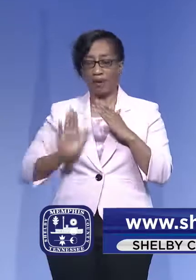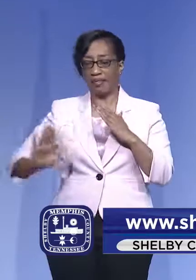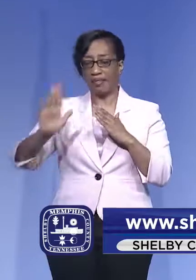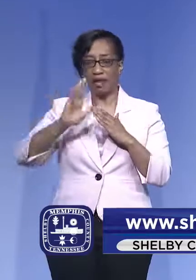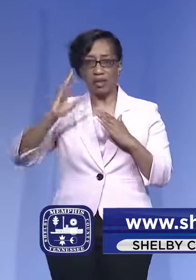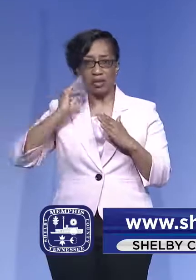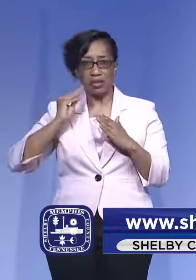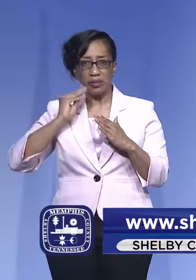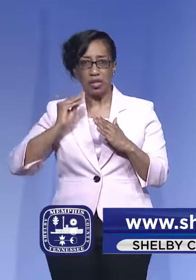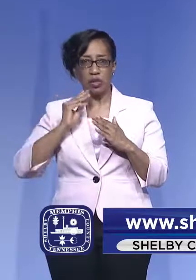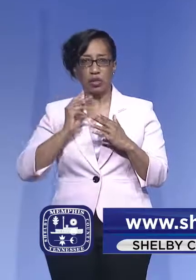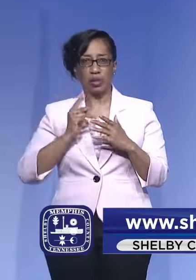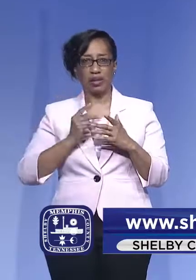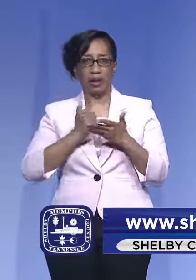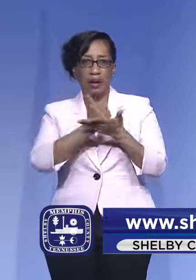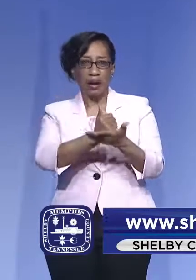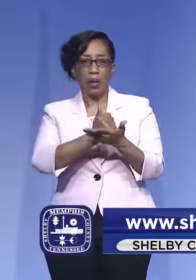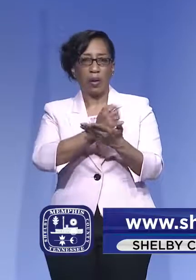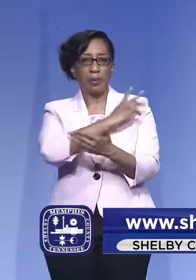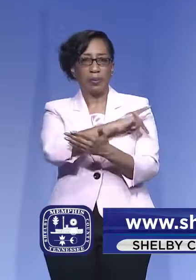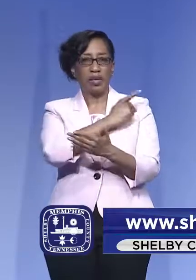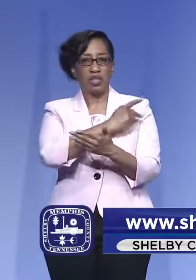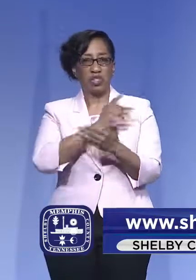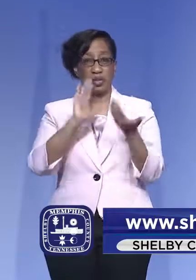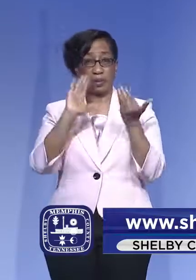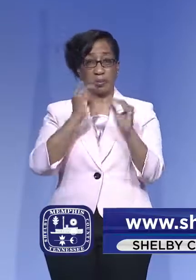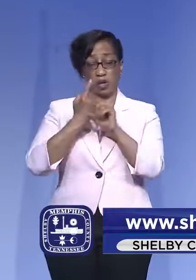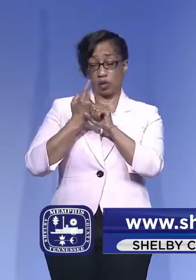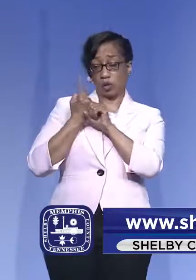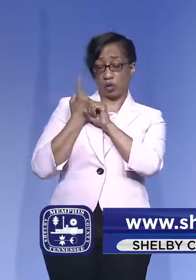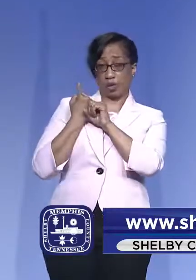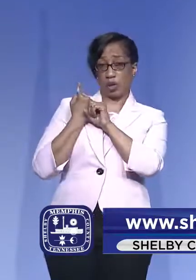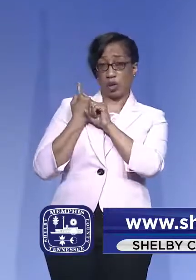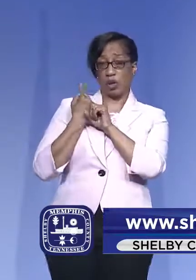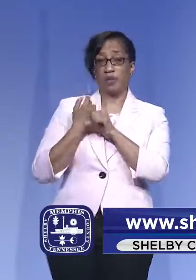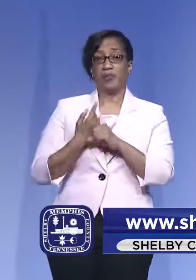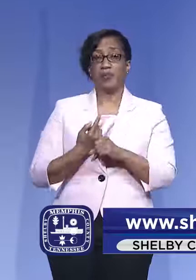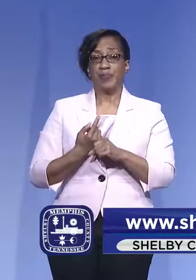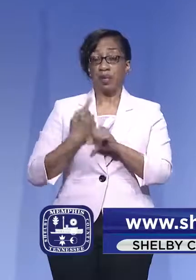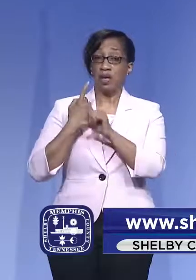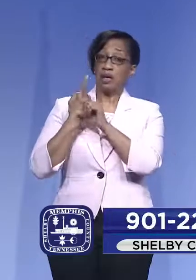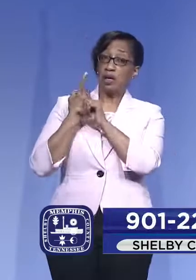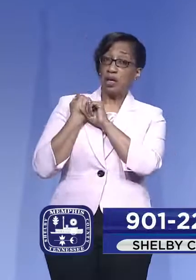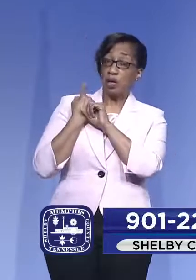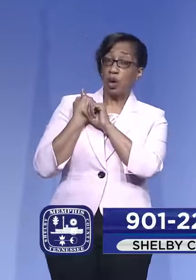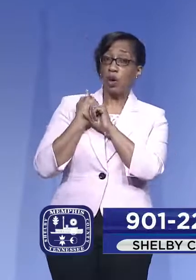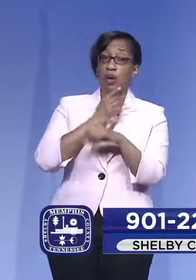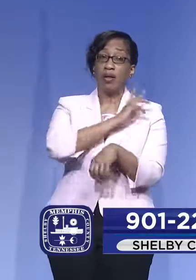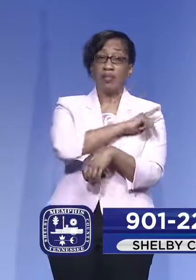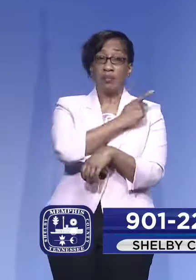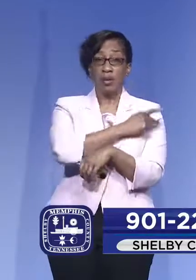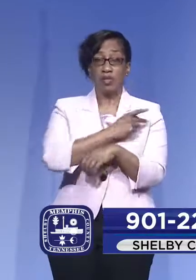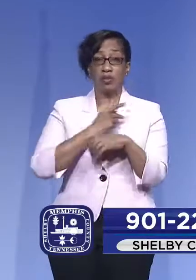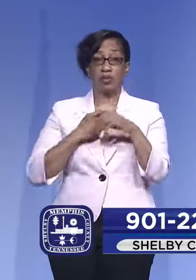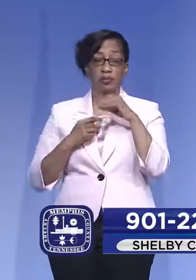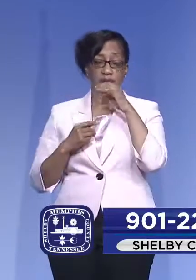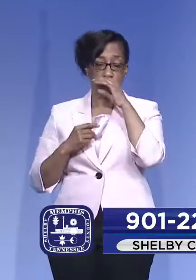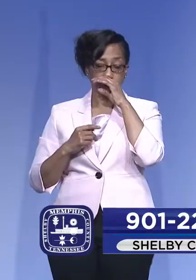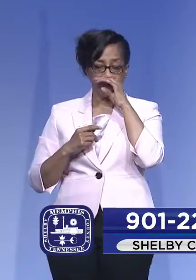treating patients now compared to, say, a year ago. A year ago, the patients that were likely to